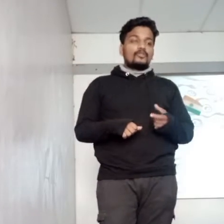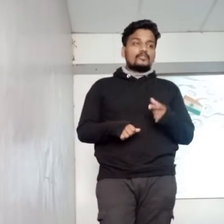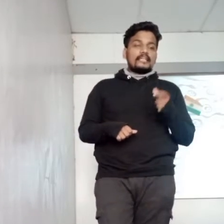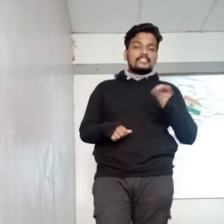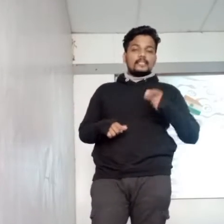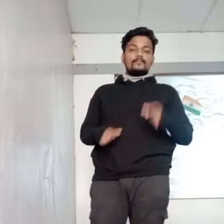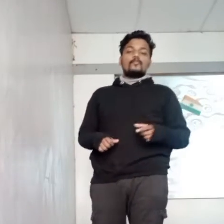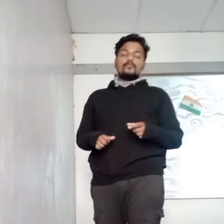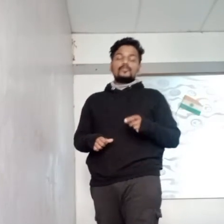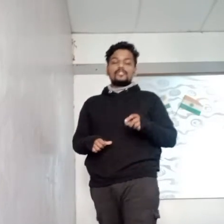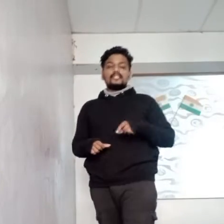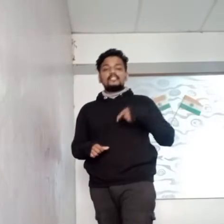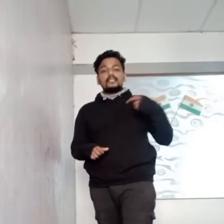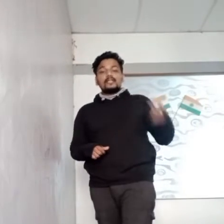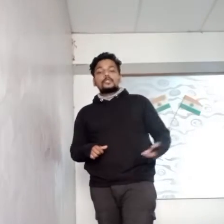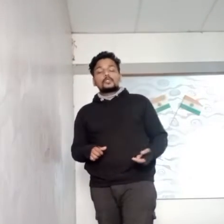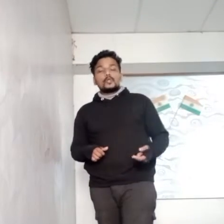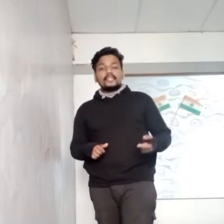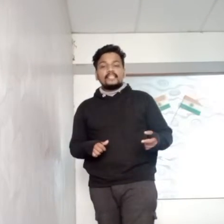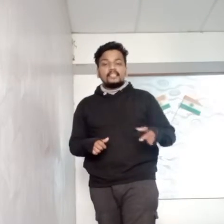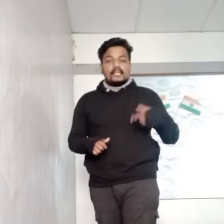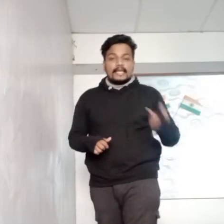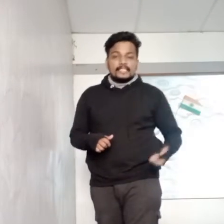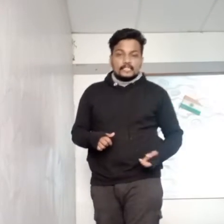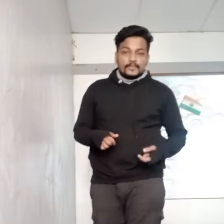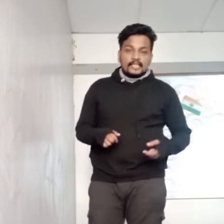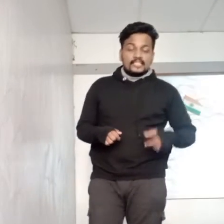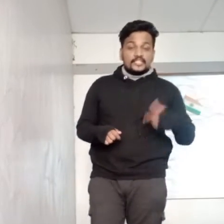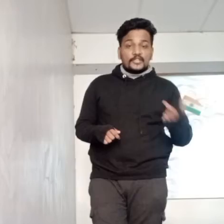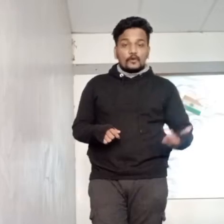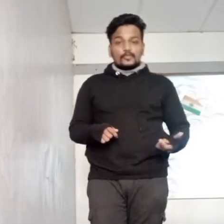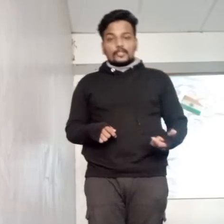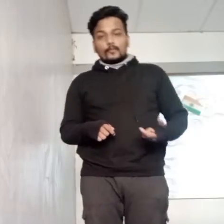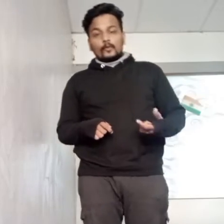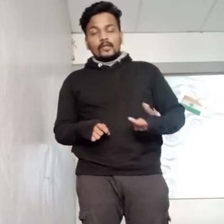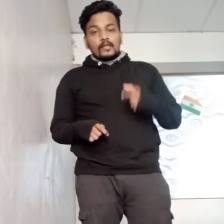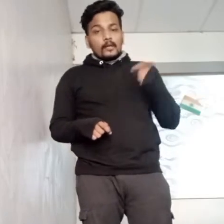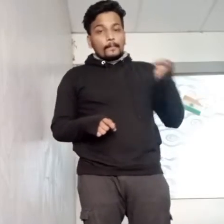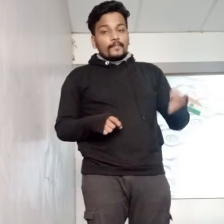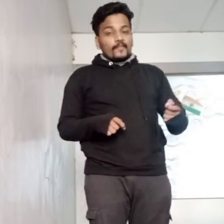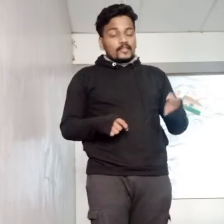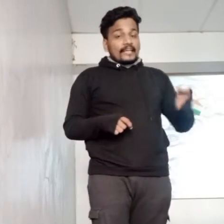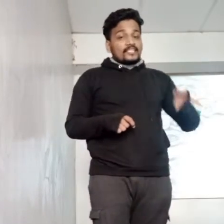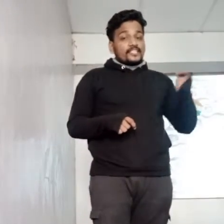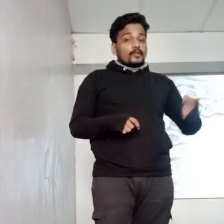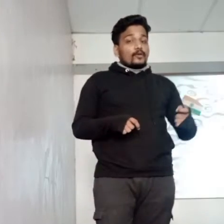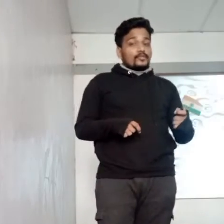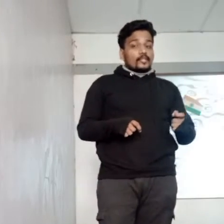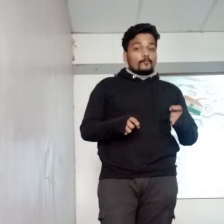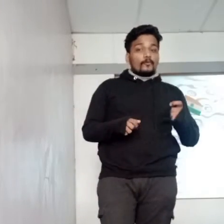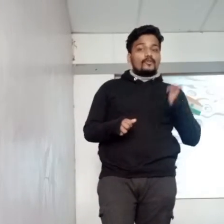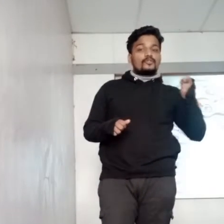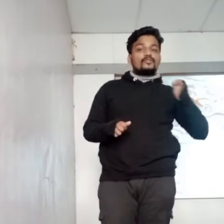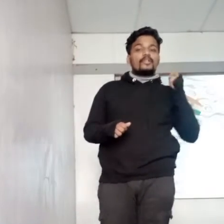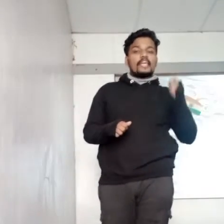that same one more string is stored in SCP. That is string constant pool. Where that string constant pool does not have